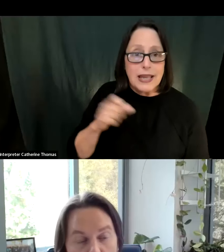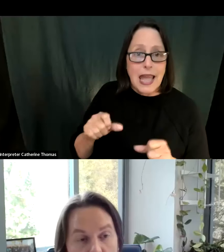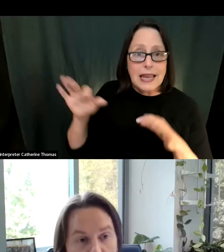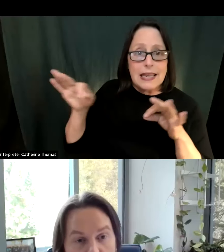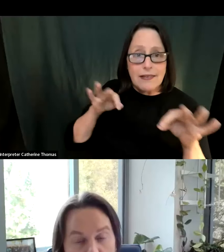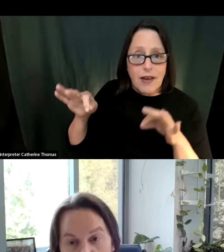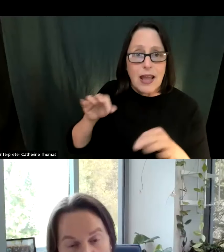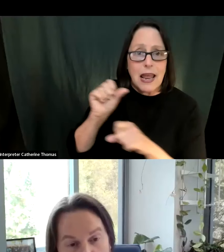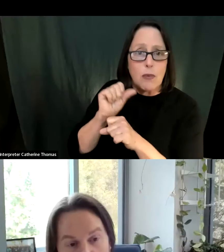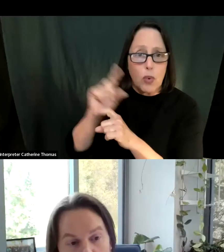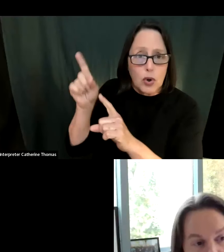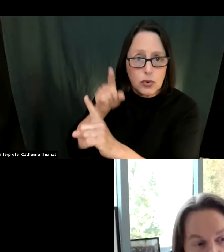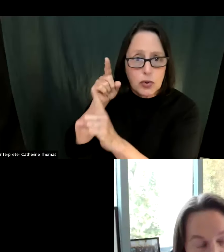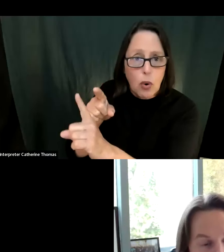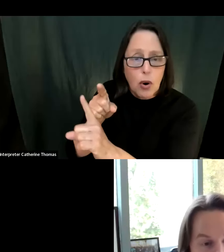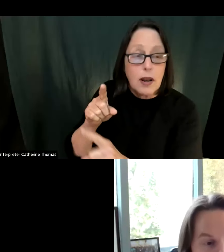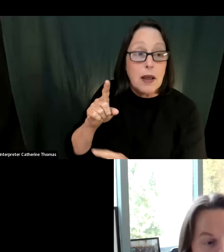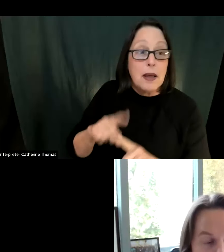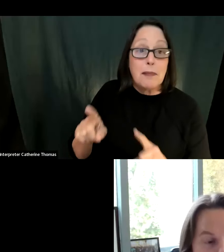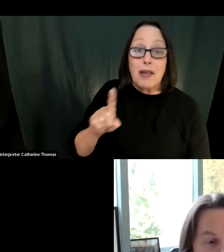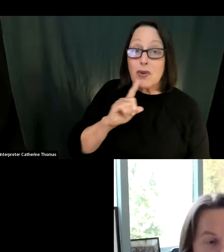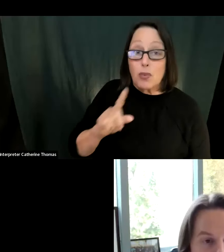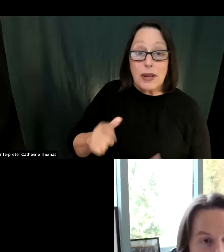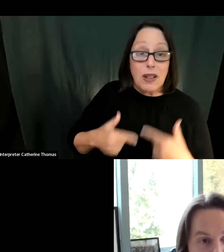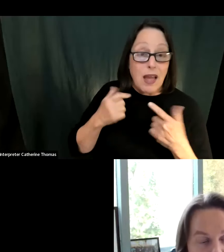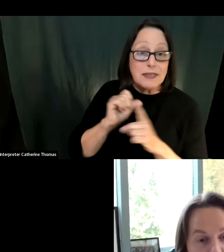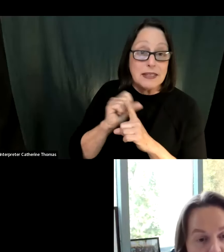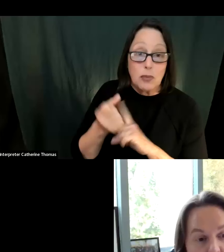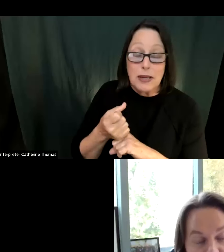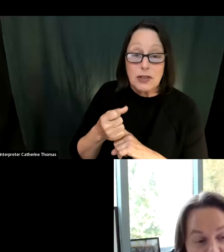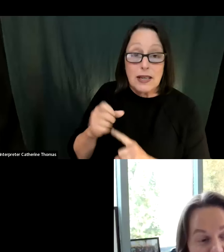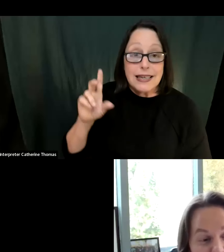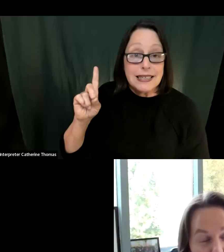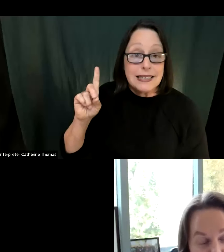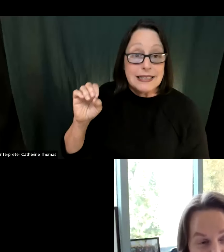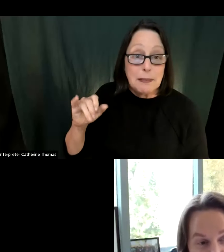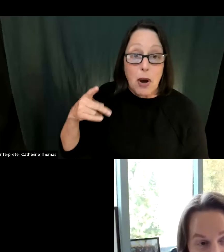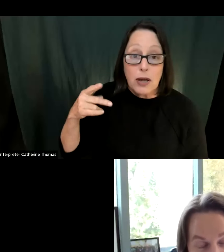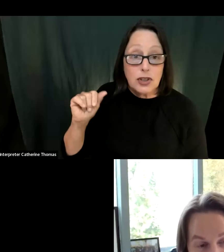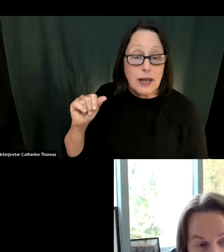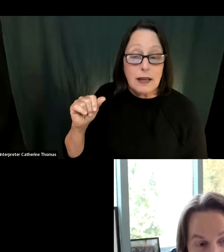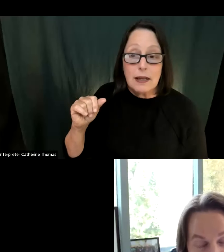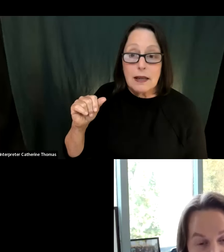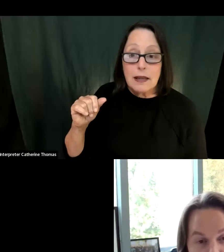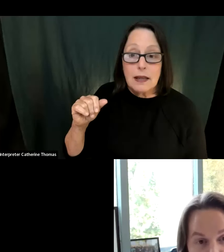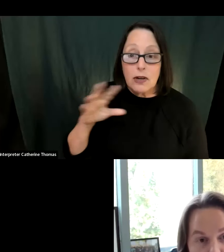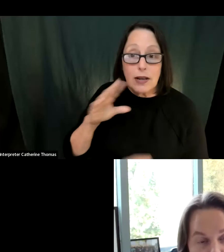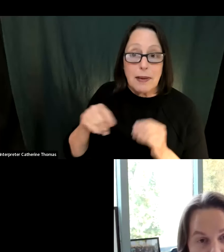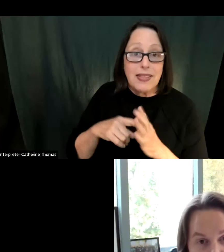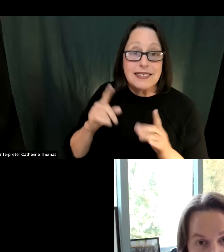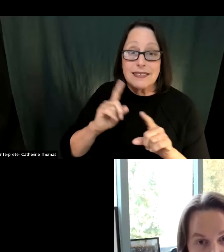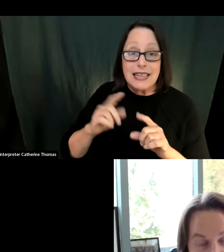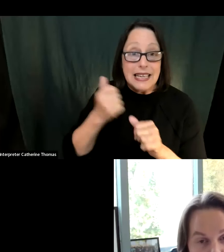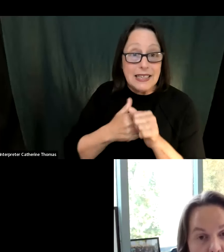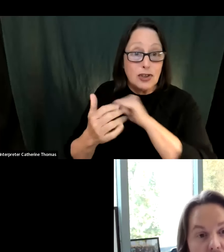know, the reality of the situation, and, you know, Bipasha, you know, touched on this. Right now, the resources are different from county to county and